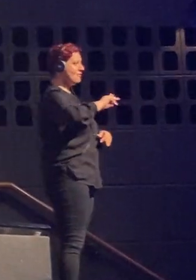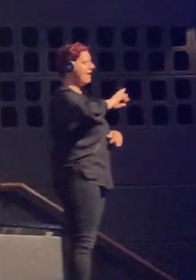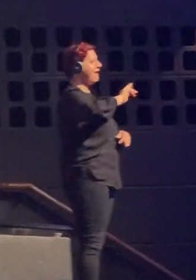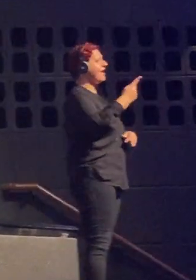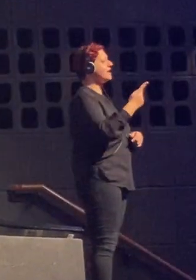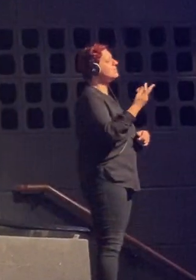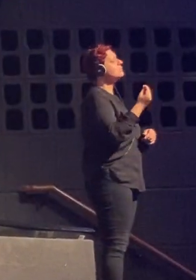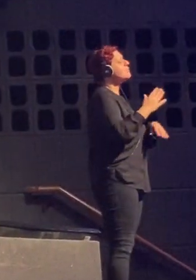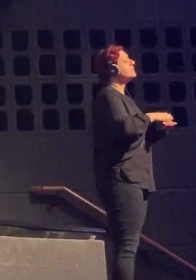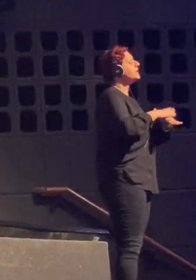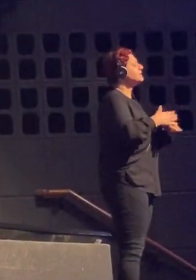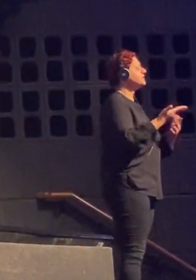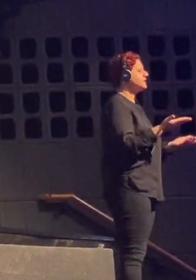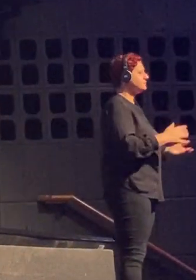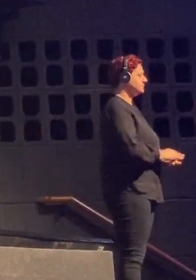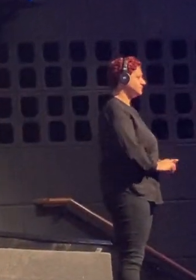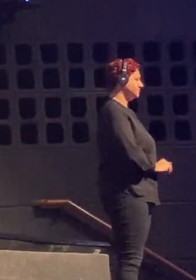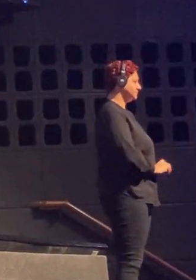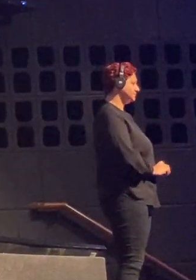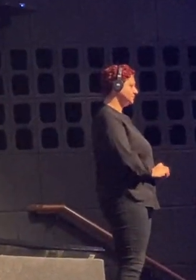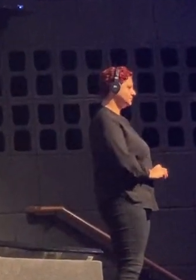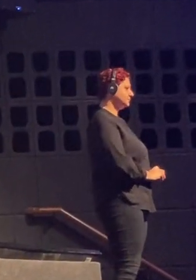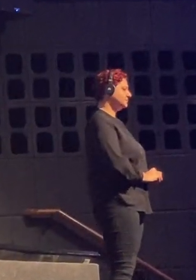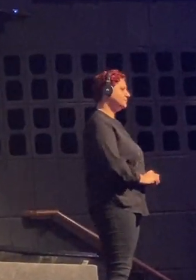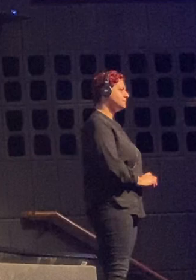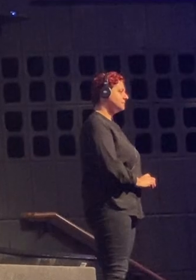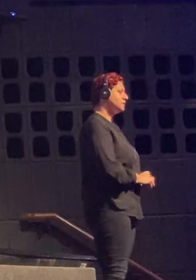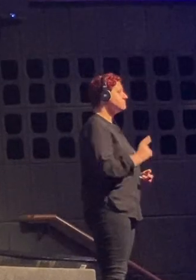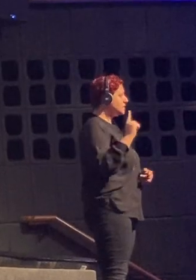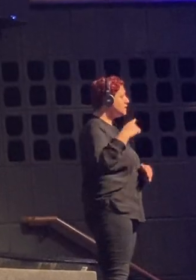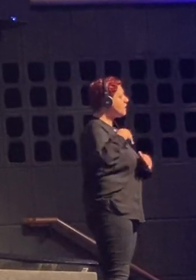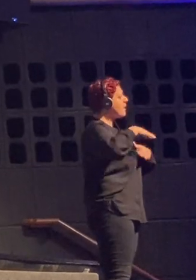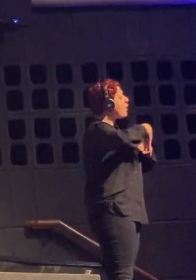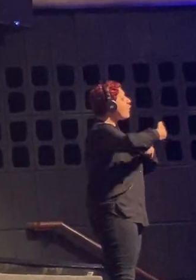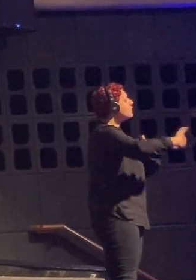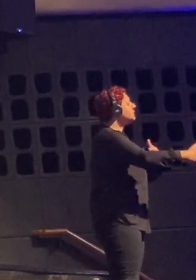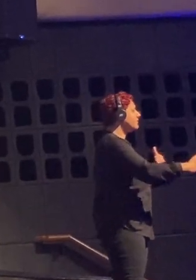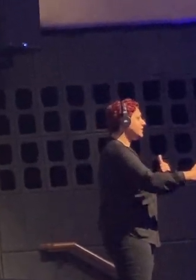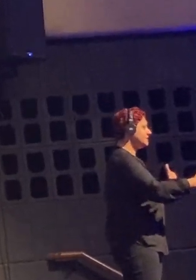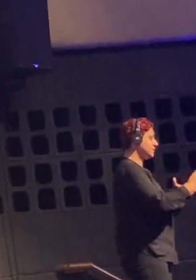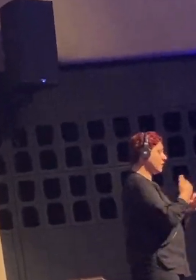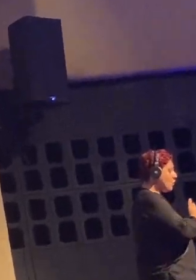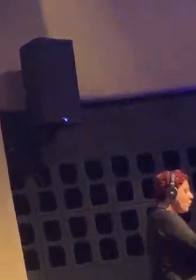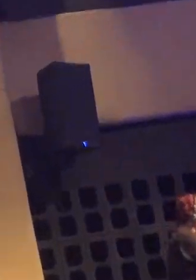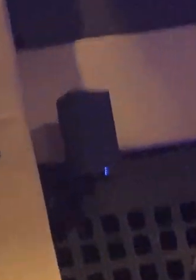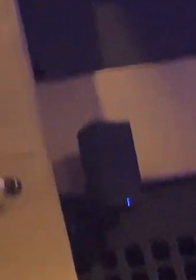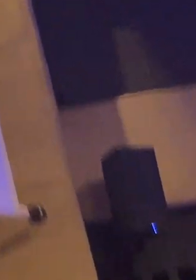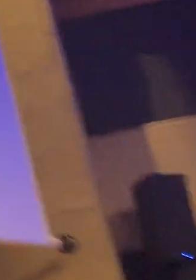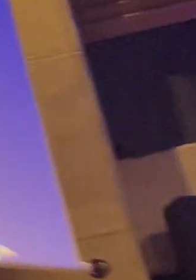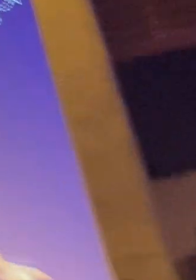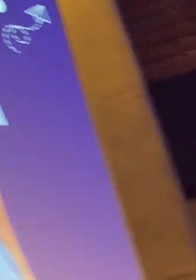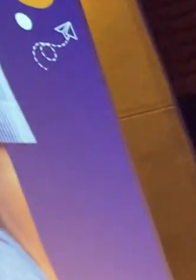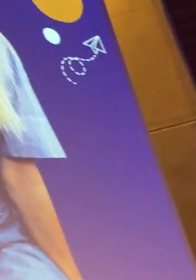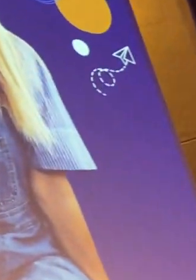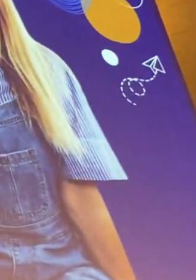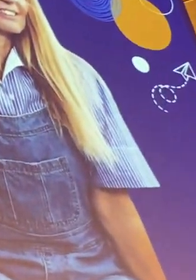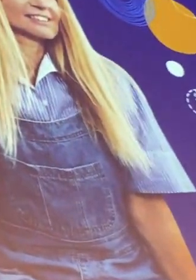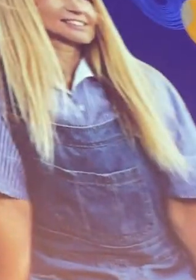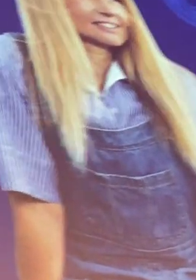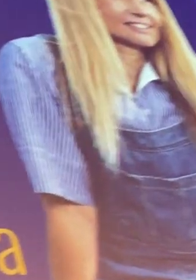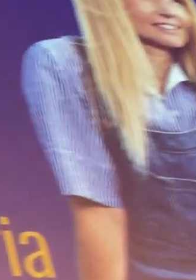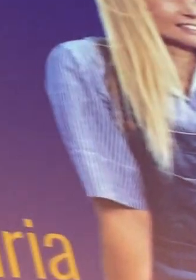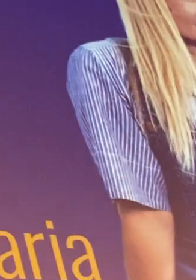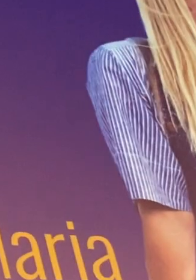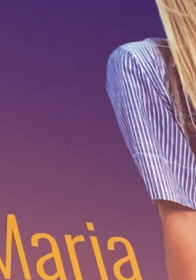that's actually the consequence of doing the change, that we will not have HR and managers, but teams will